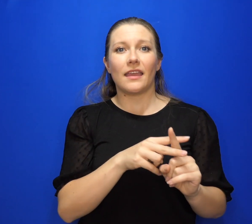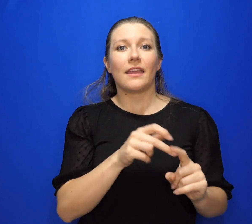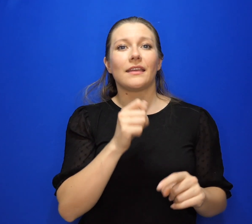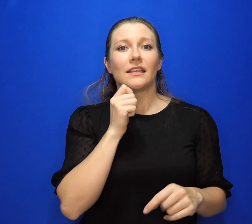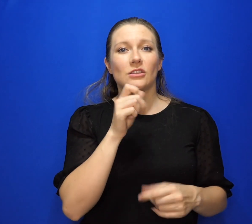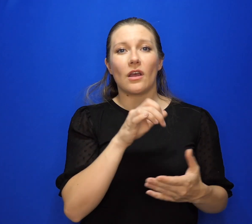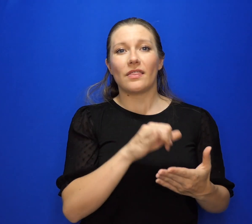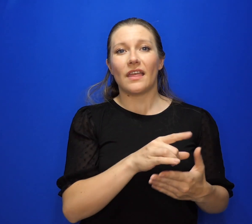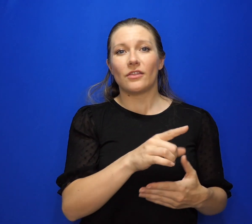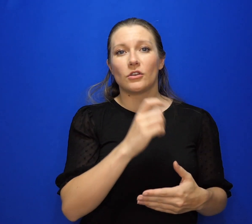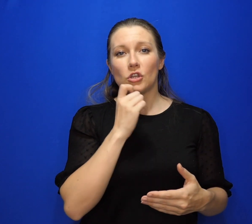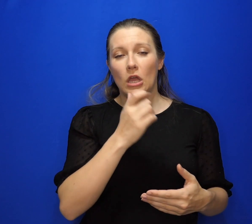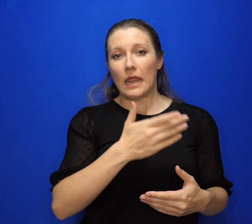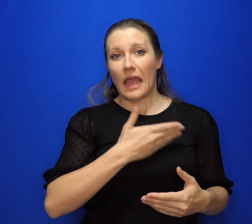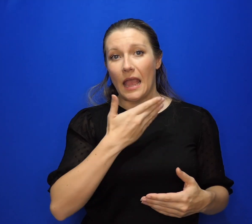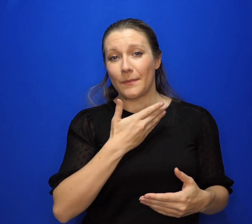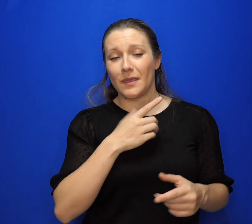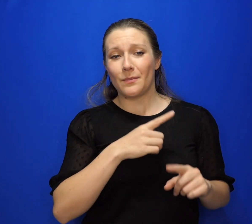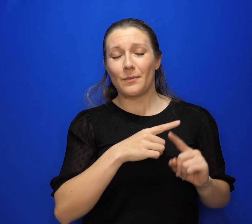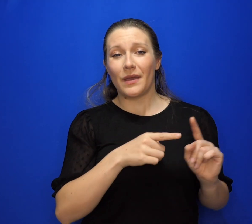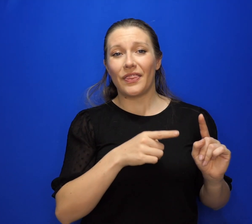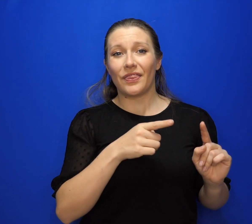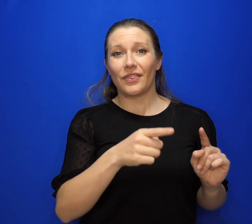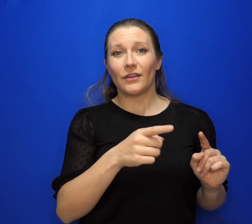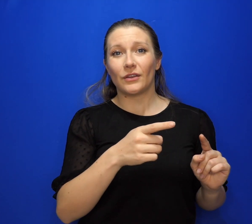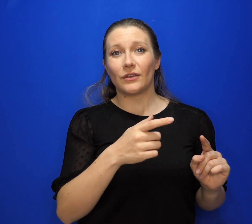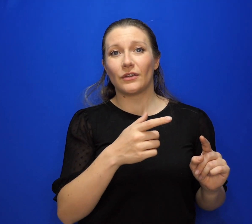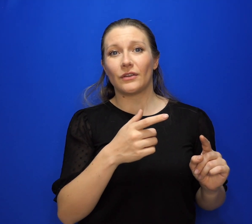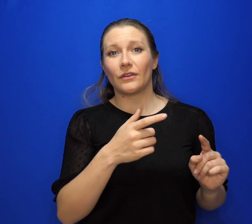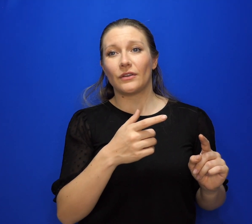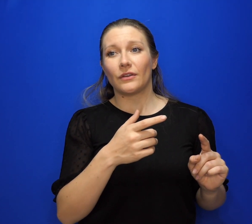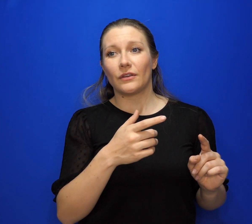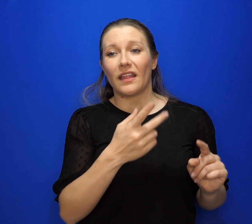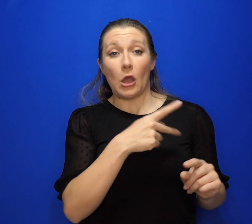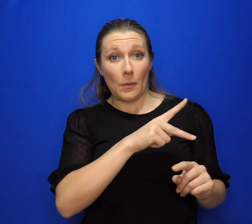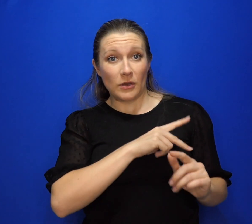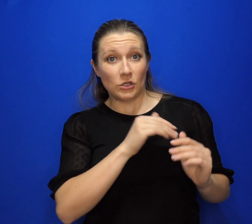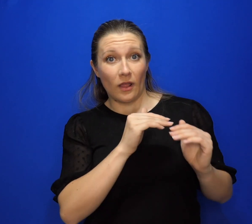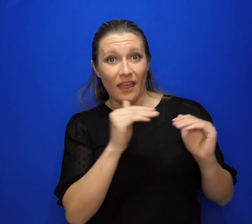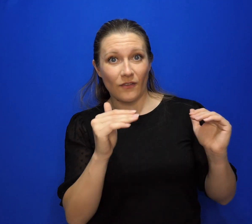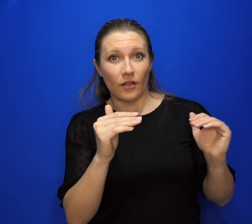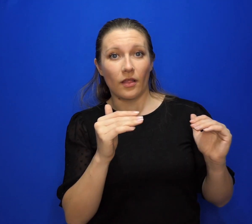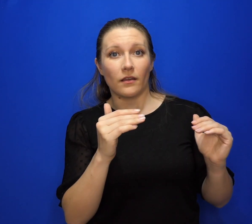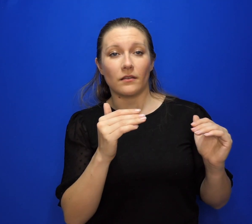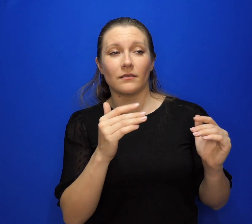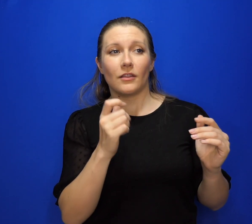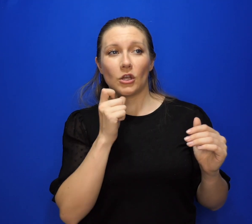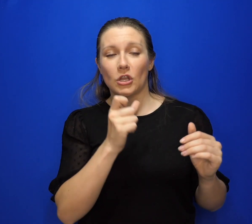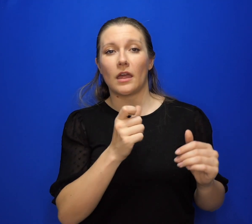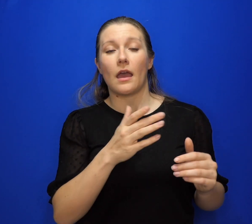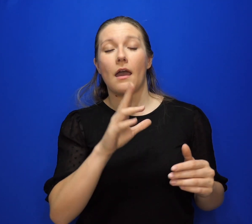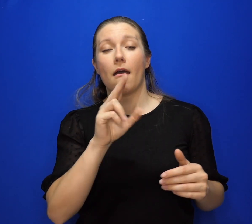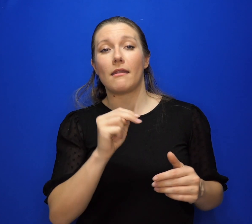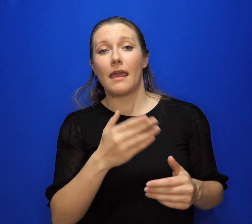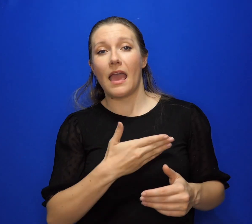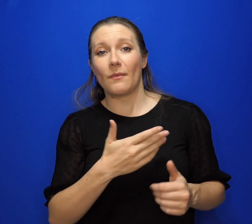they're not displeased with success. At least a good physician is not. In fact, they should be praising you and saying, hey, how did you do